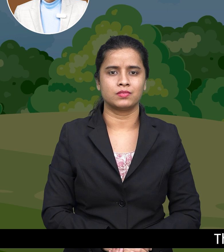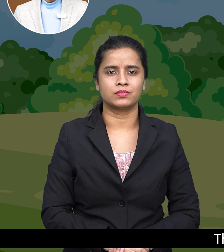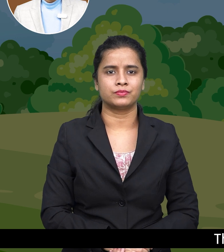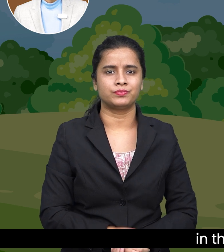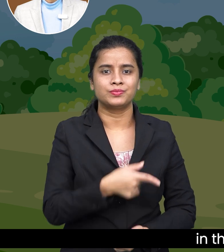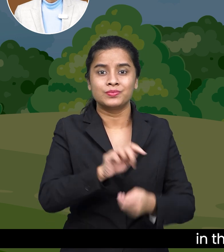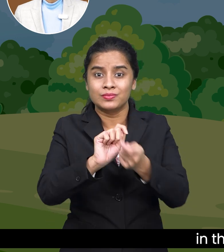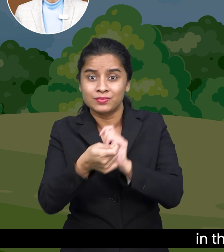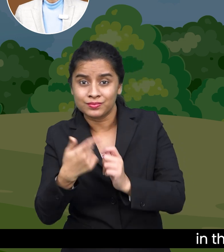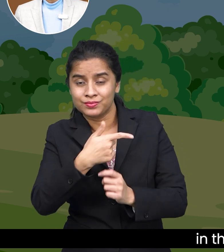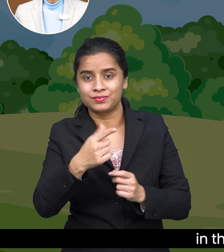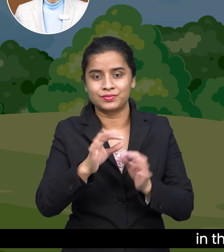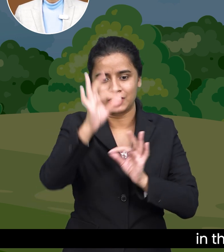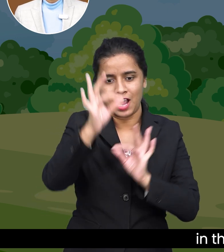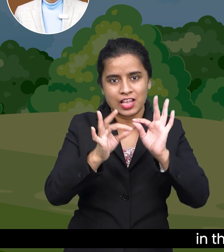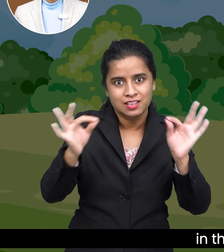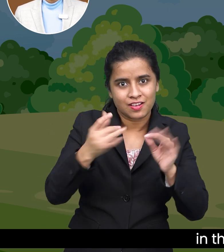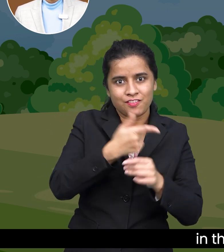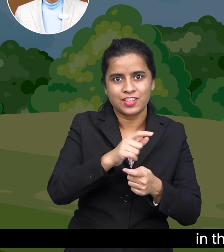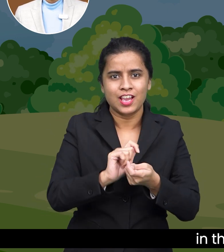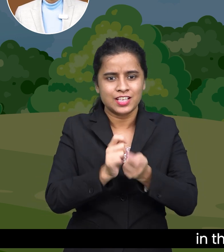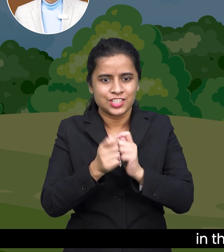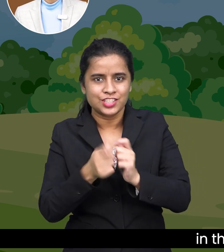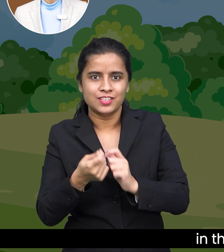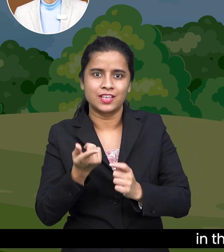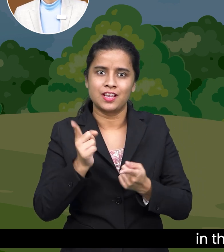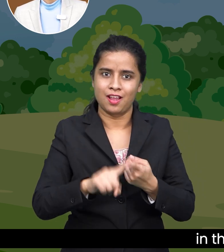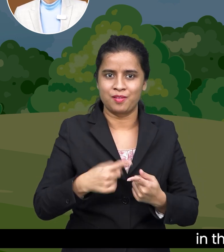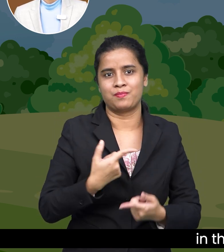There is a change in the size of the paper.